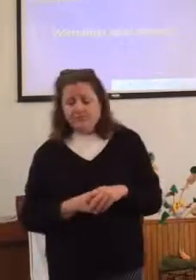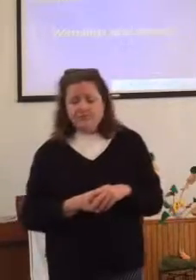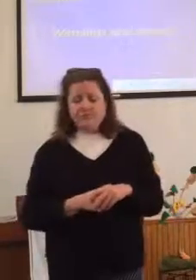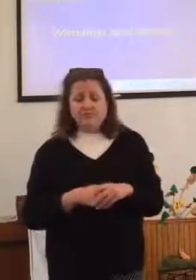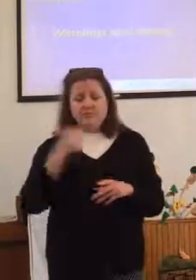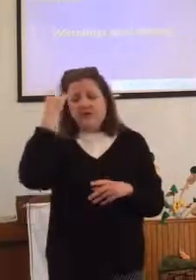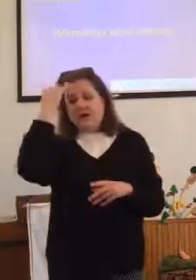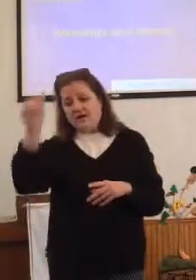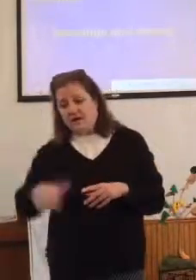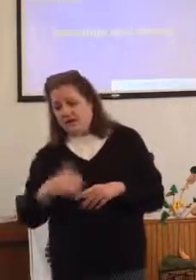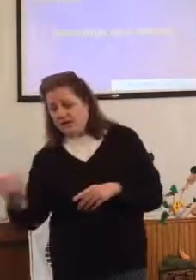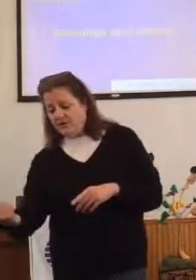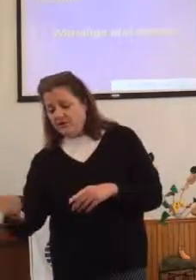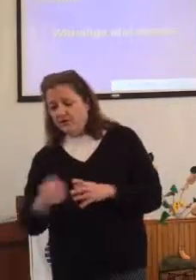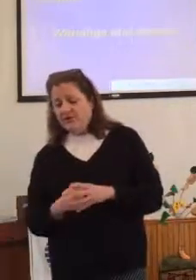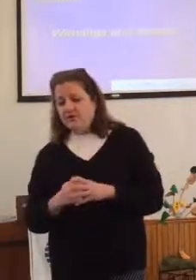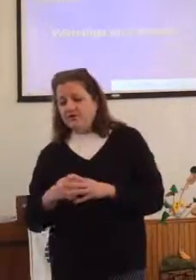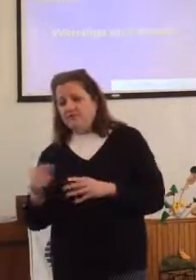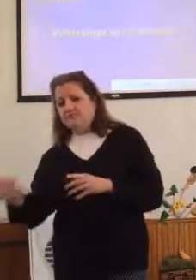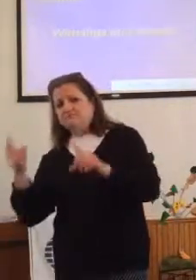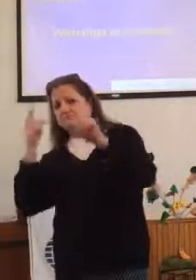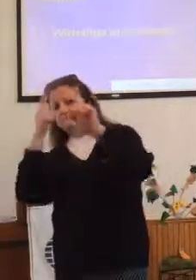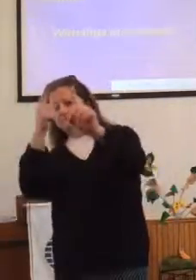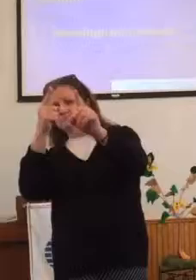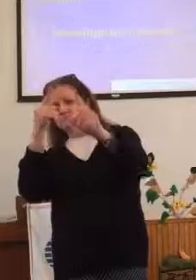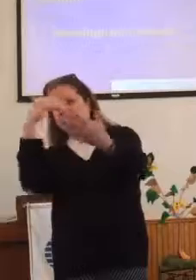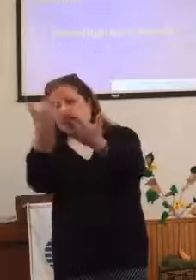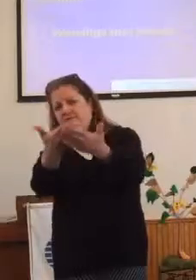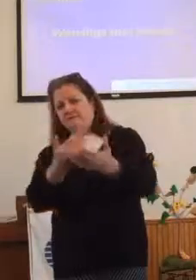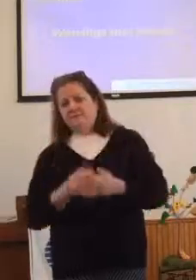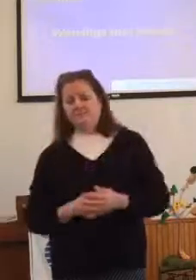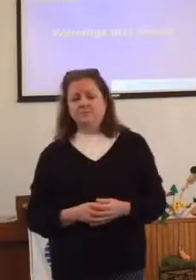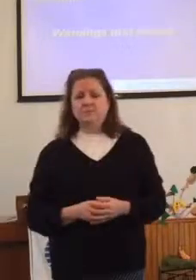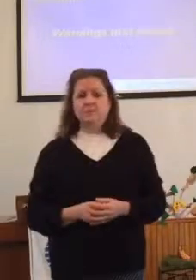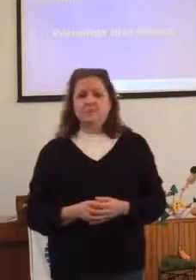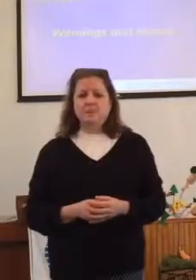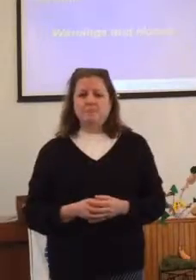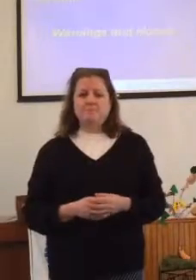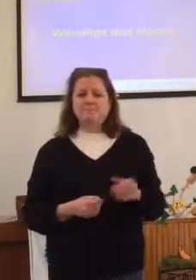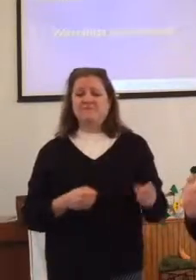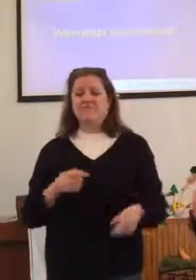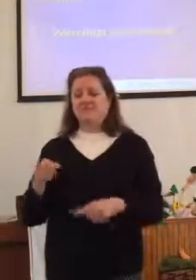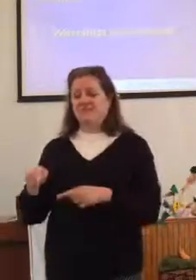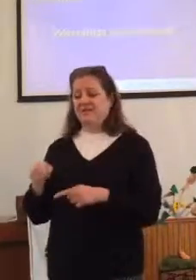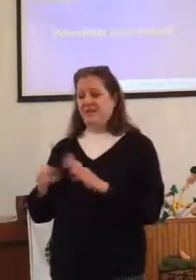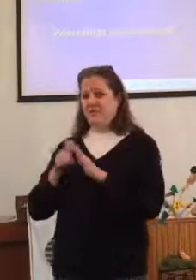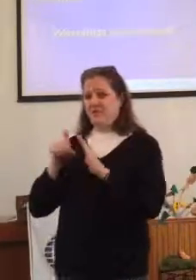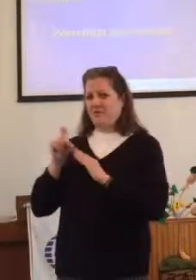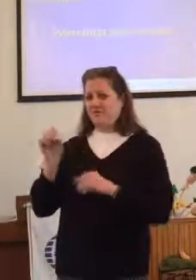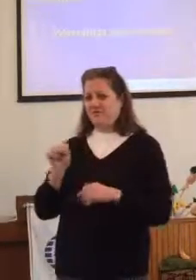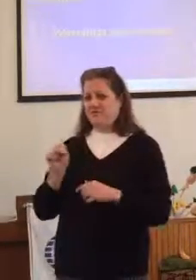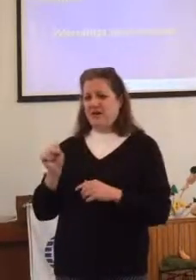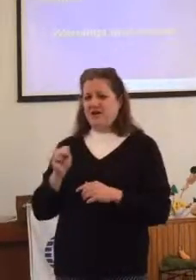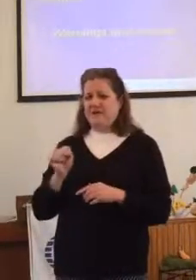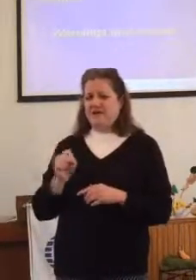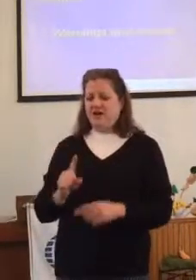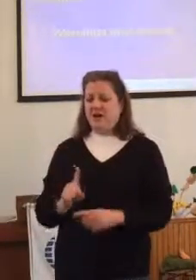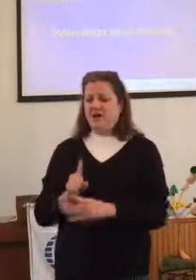way to reach our goals. Here we have our friend Stripe plunging into the